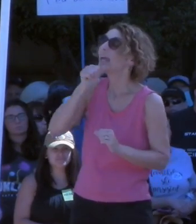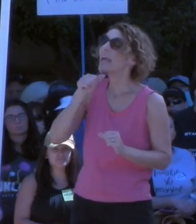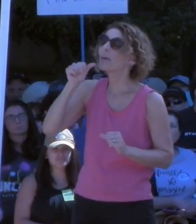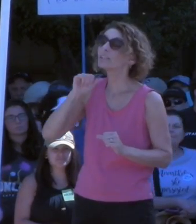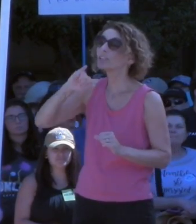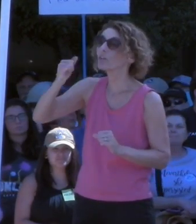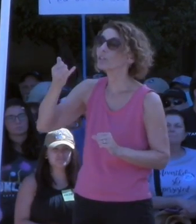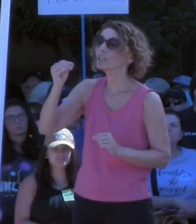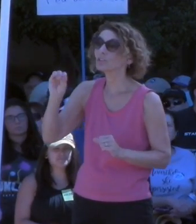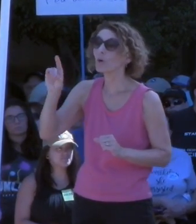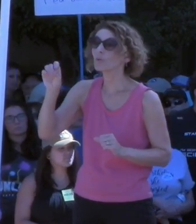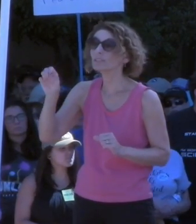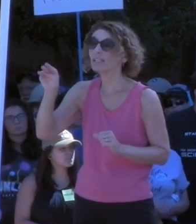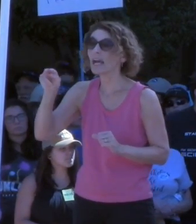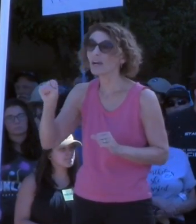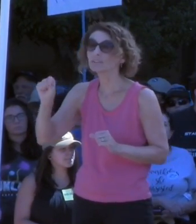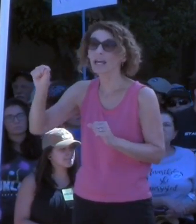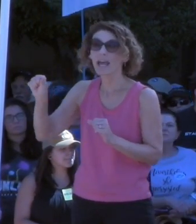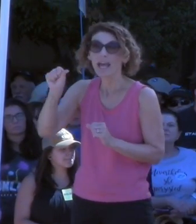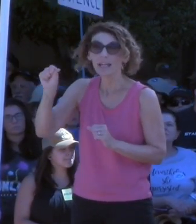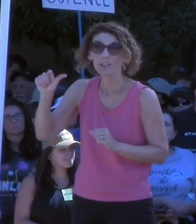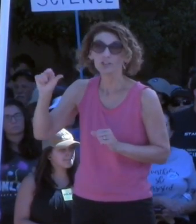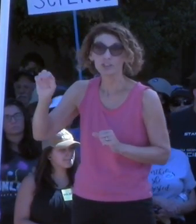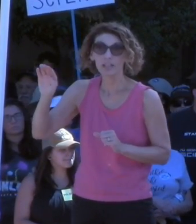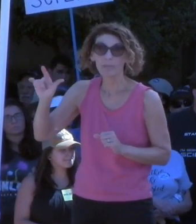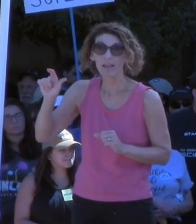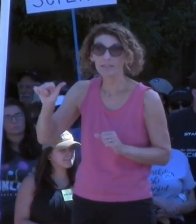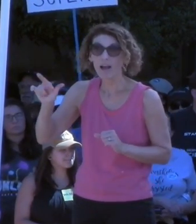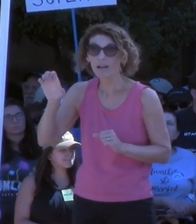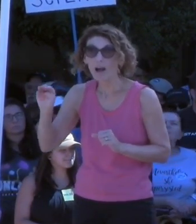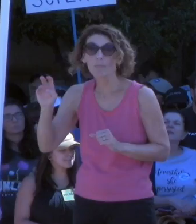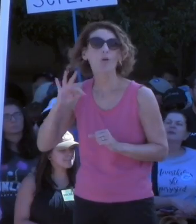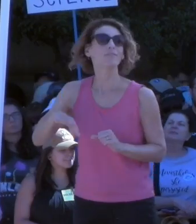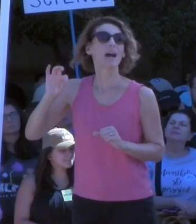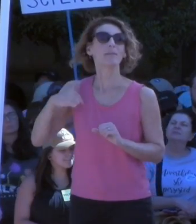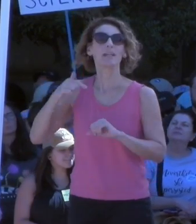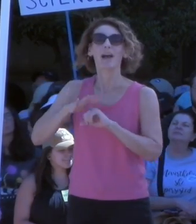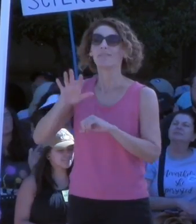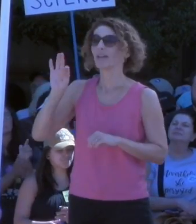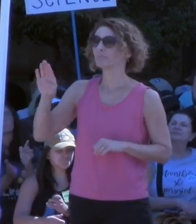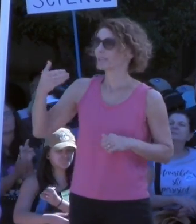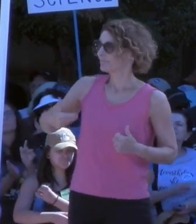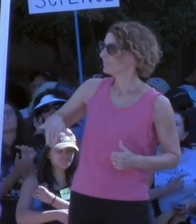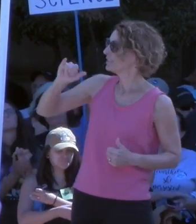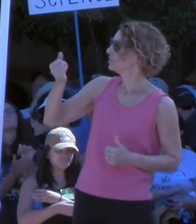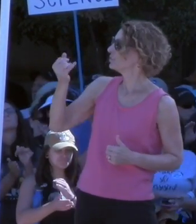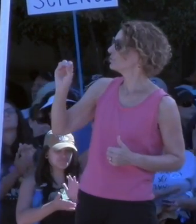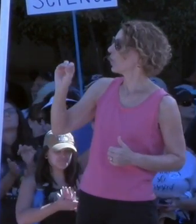arizonajoedowns@gmail.com, or you can message me on Facebook. I'm Joe Downs. Thank you so much for your time.